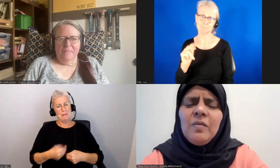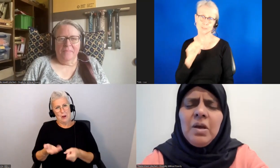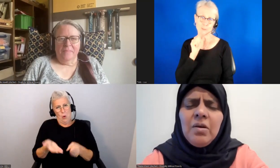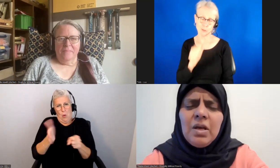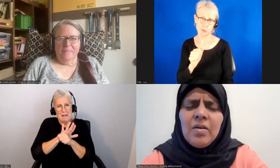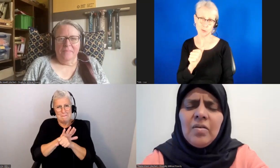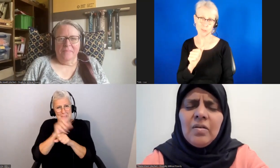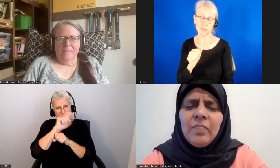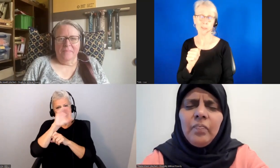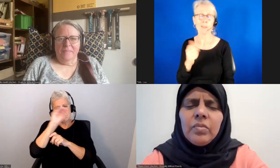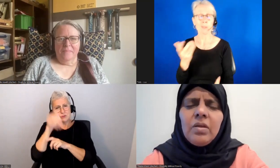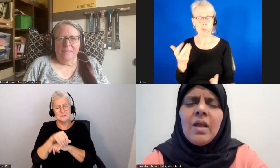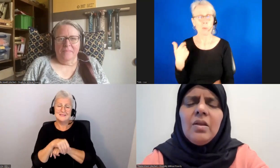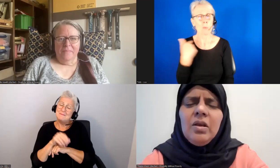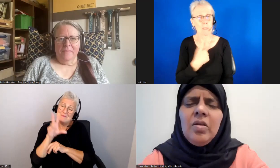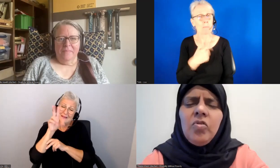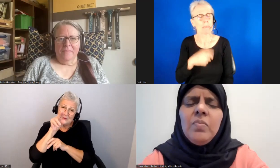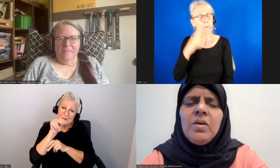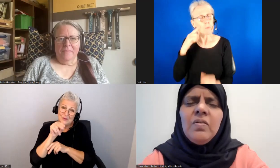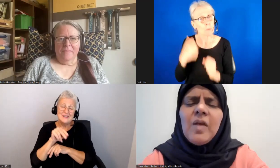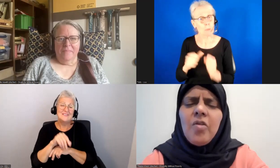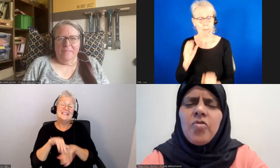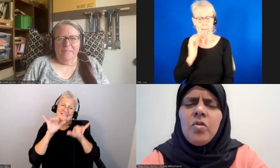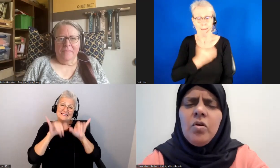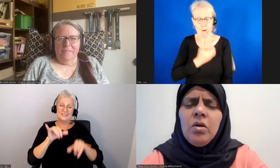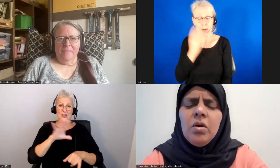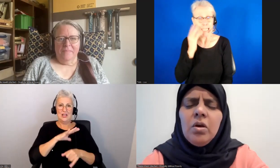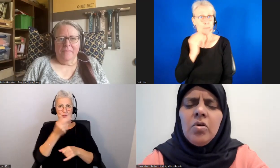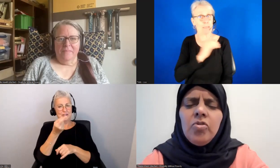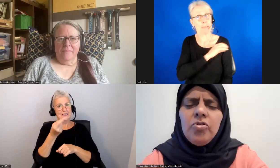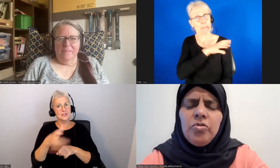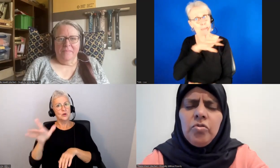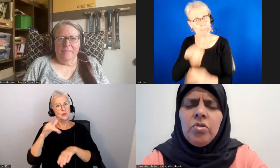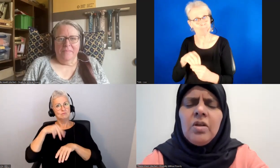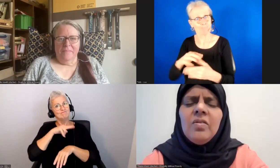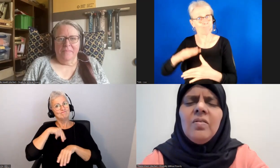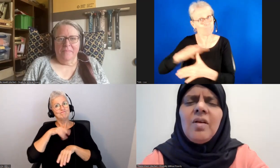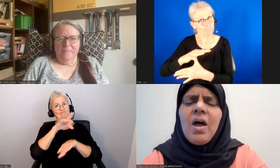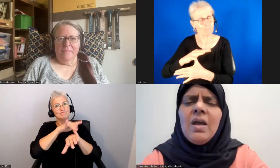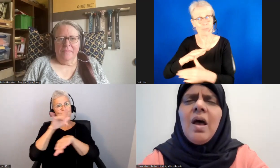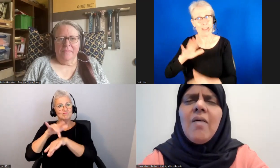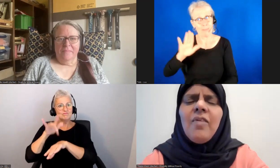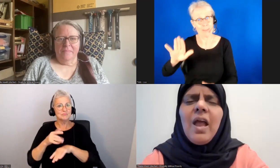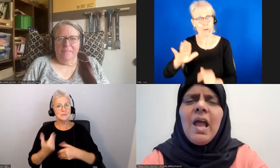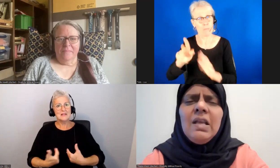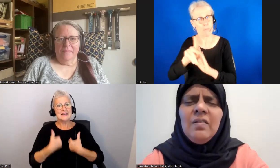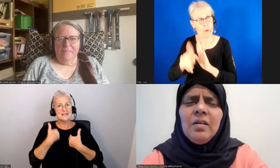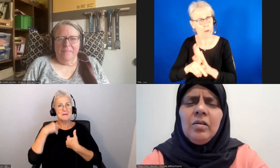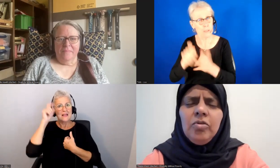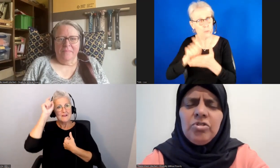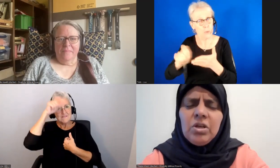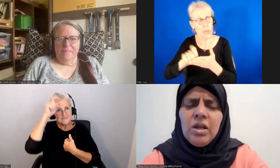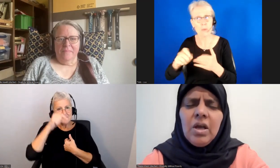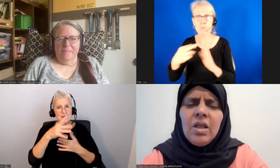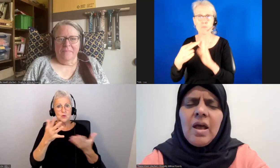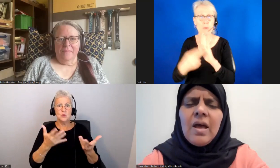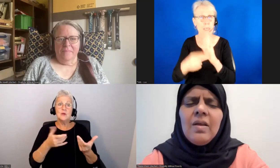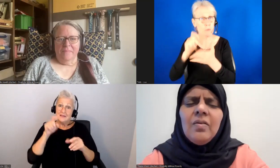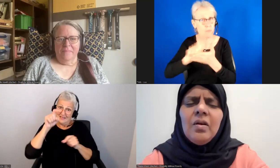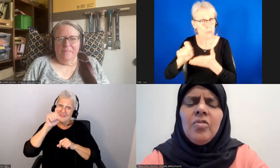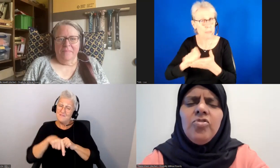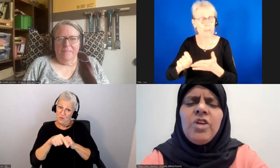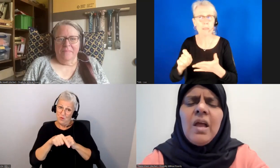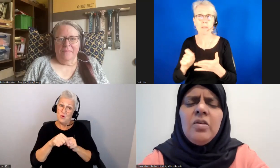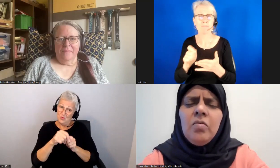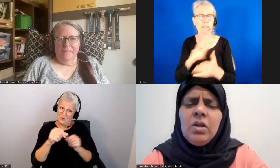lived experience that need to be central to the design of any solution that